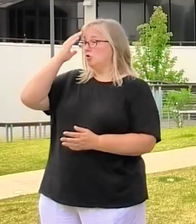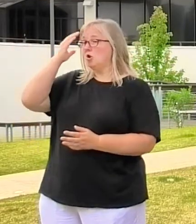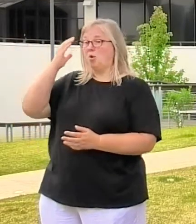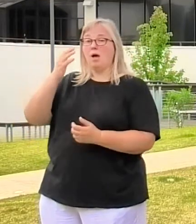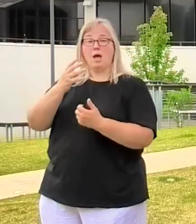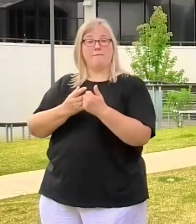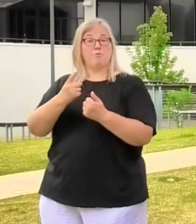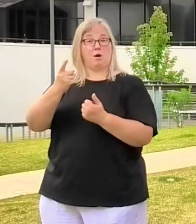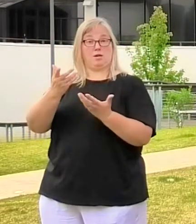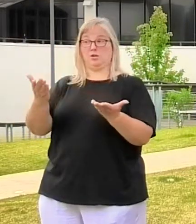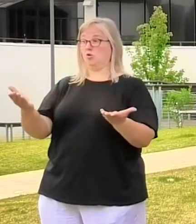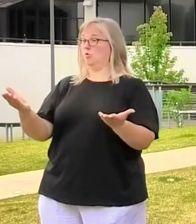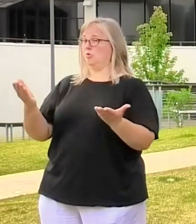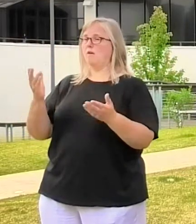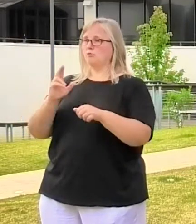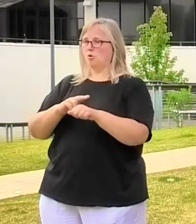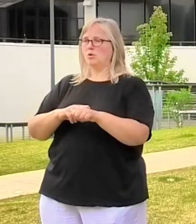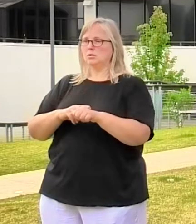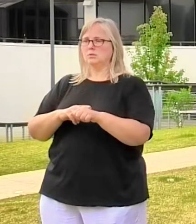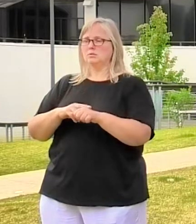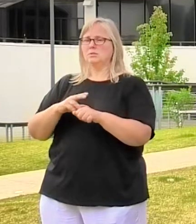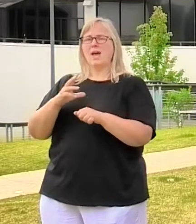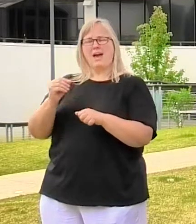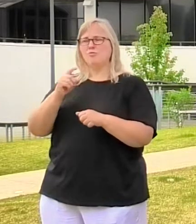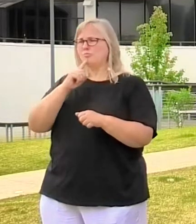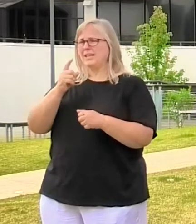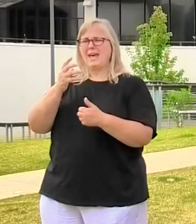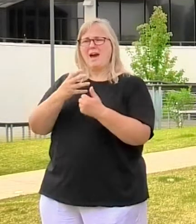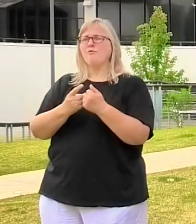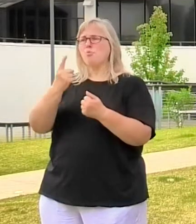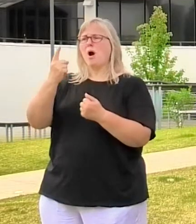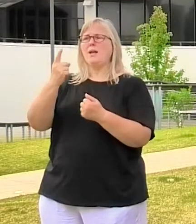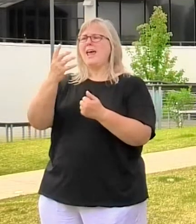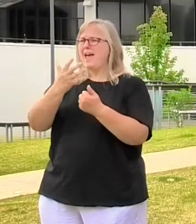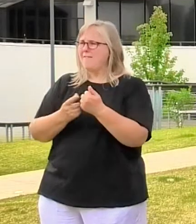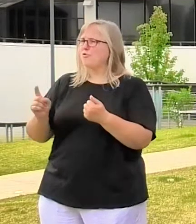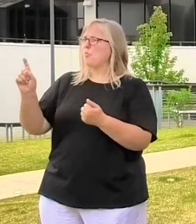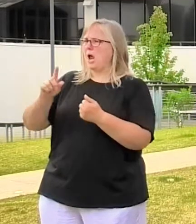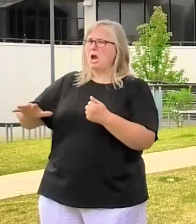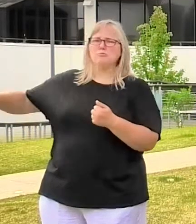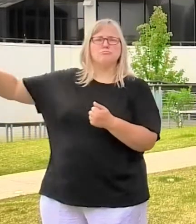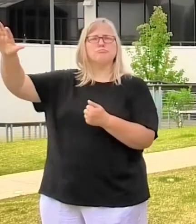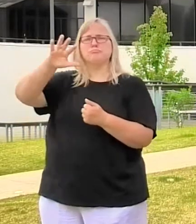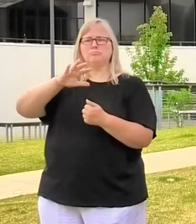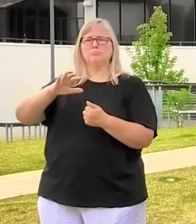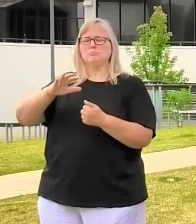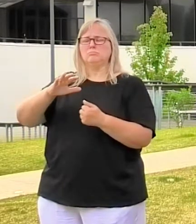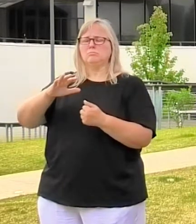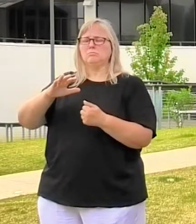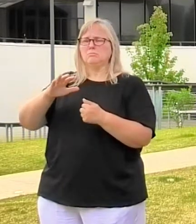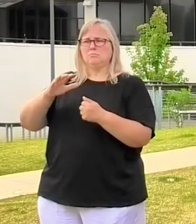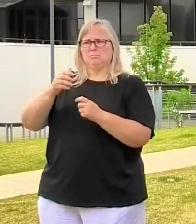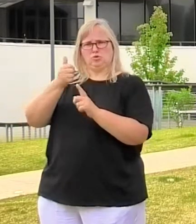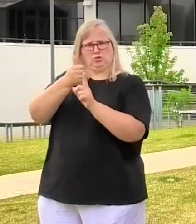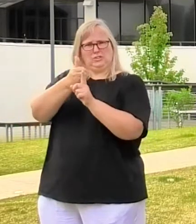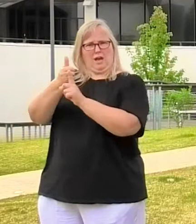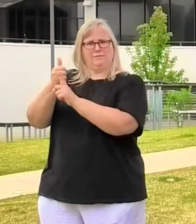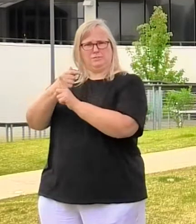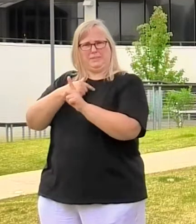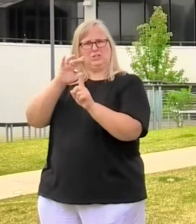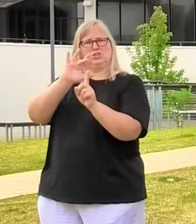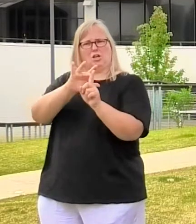Every one of us here, of course, but every one of us everywhere, I think has been touched by